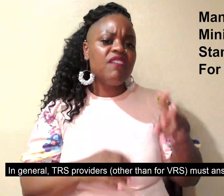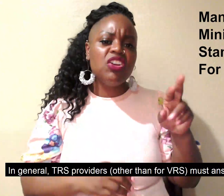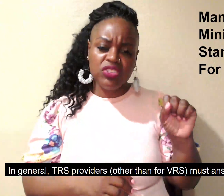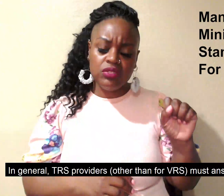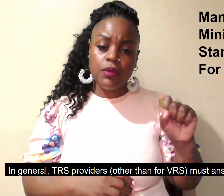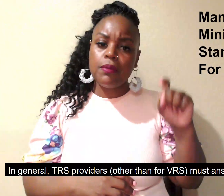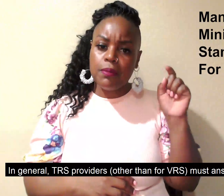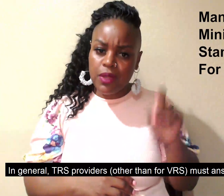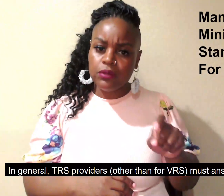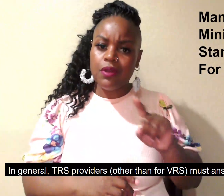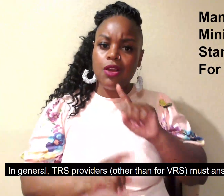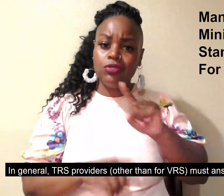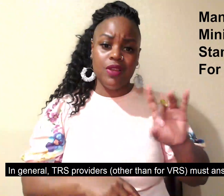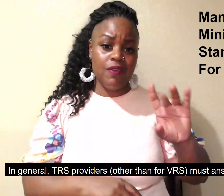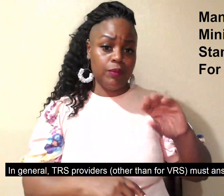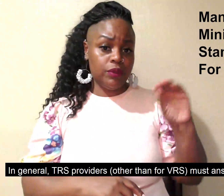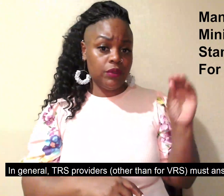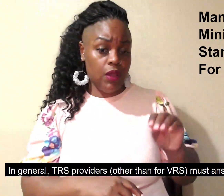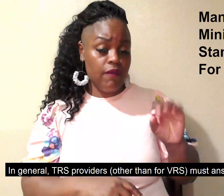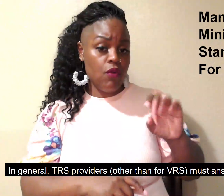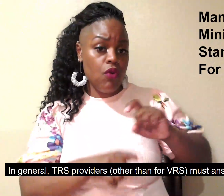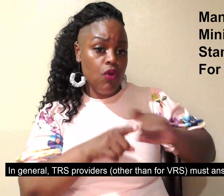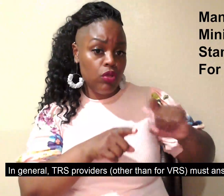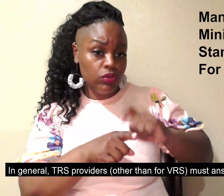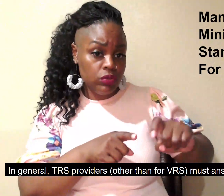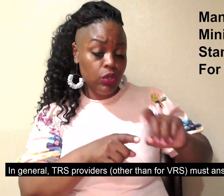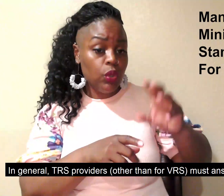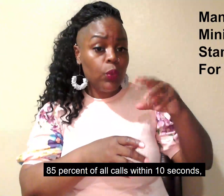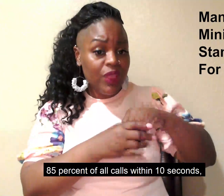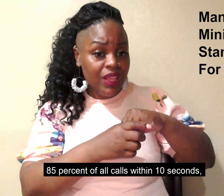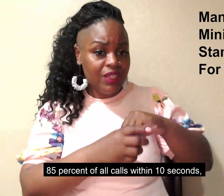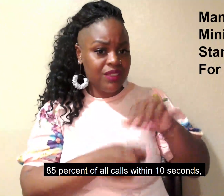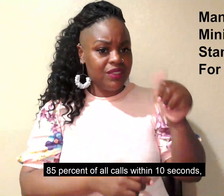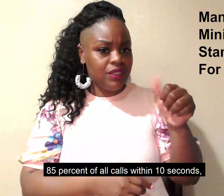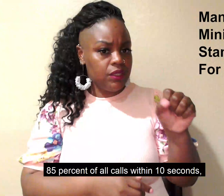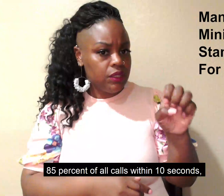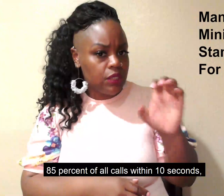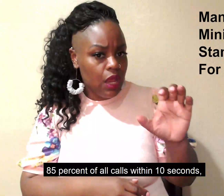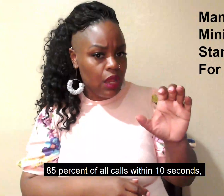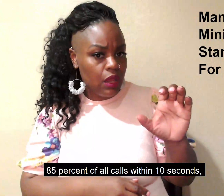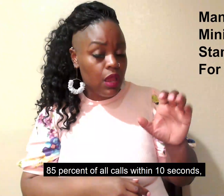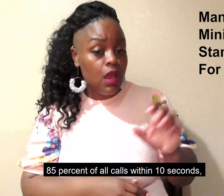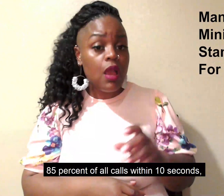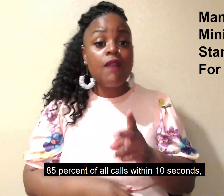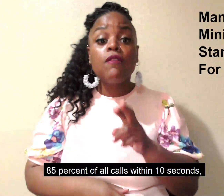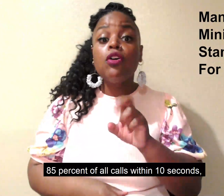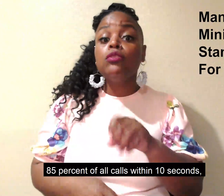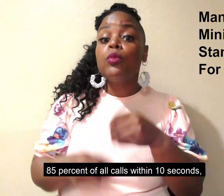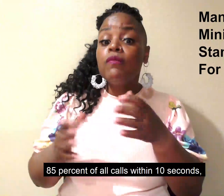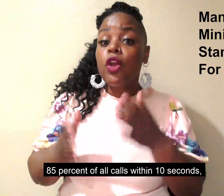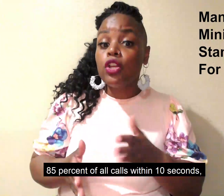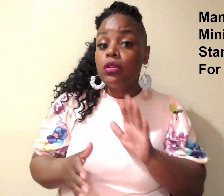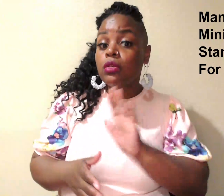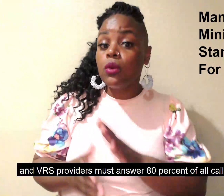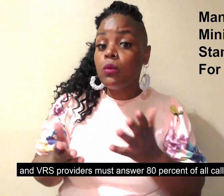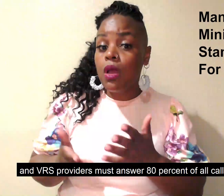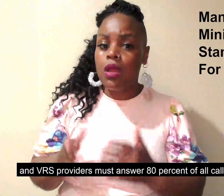general, TRS providers, other than for VRS, must answer 85% of all calls within 10 seconds, and